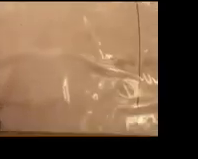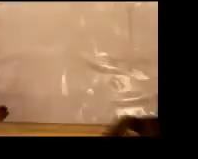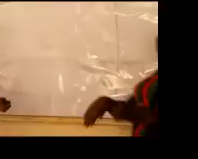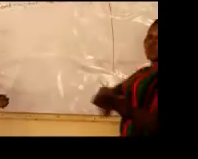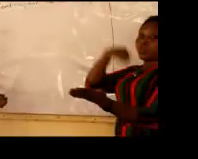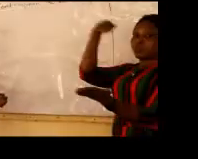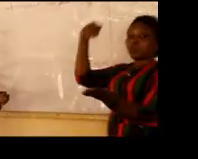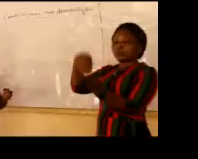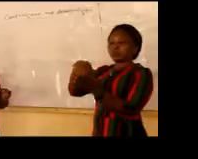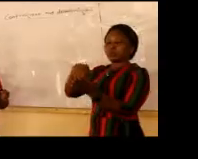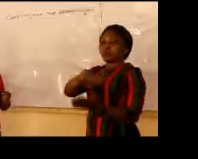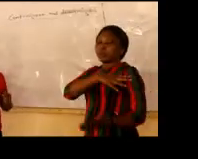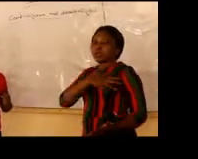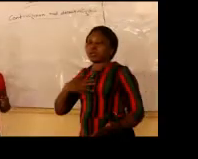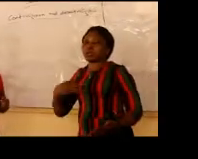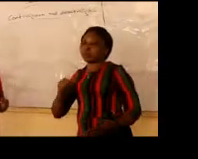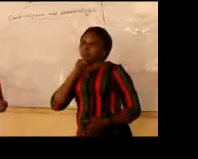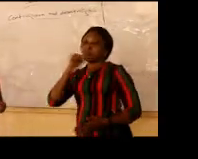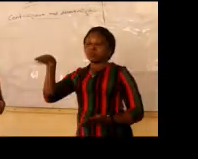Centralization and